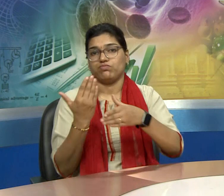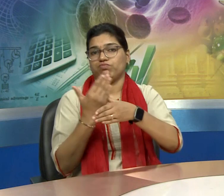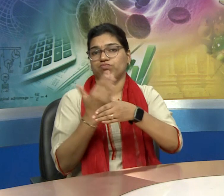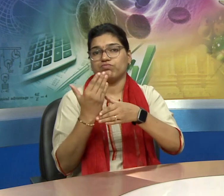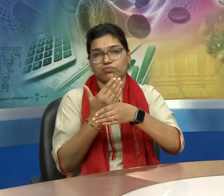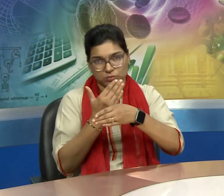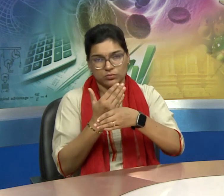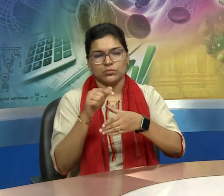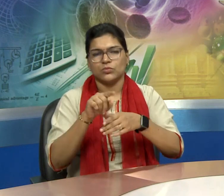Records.